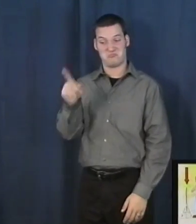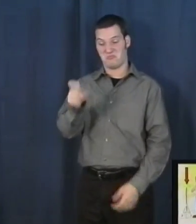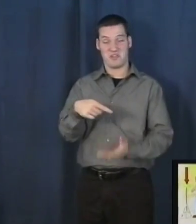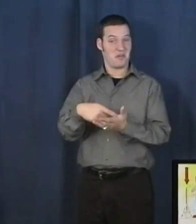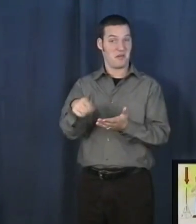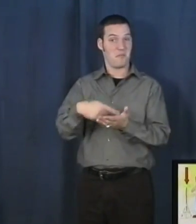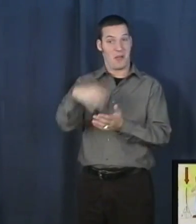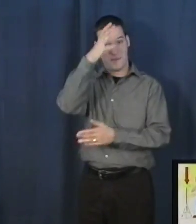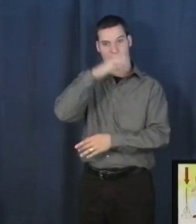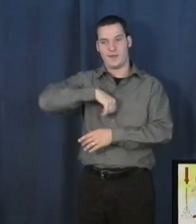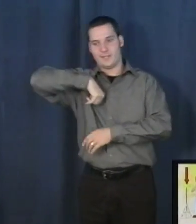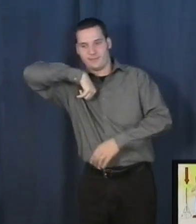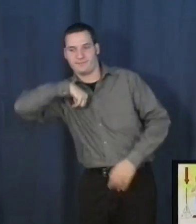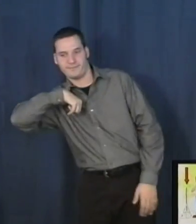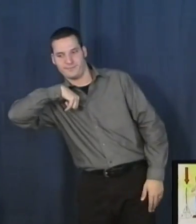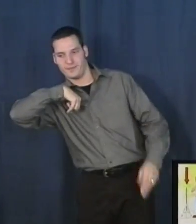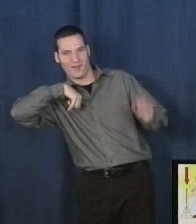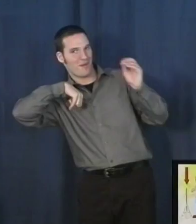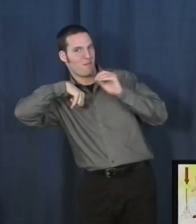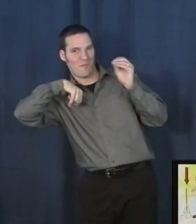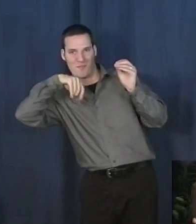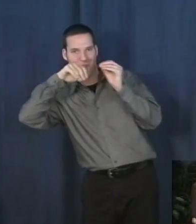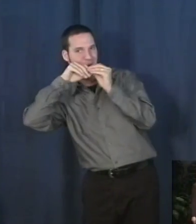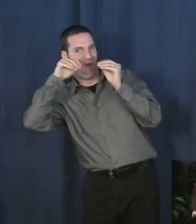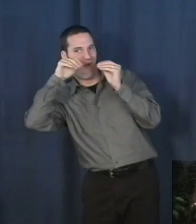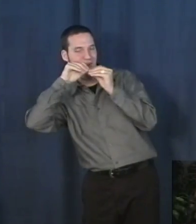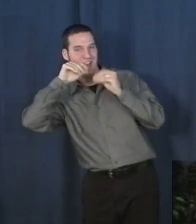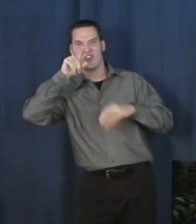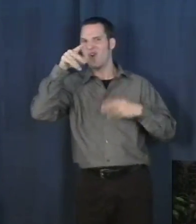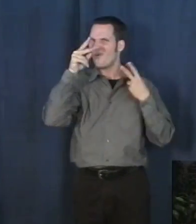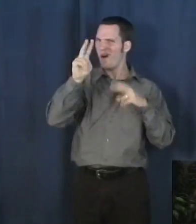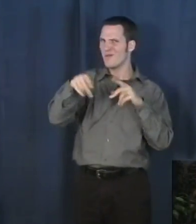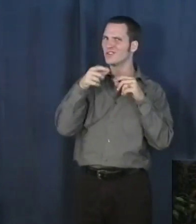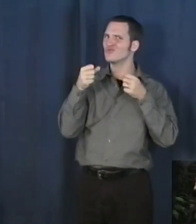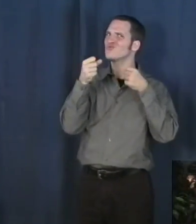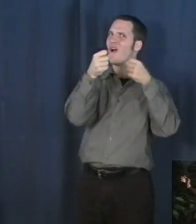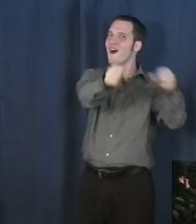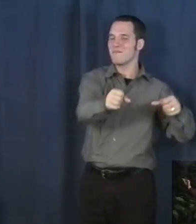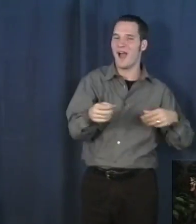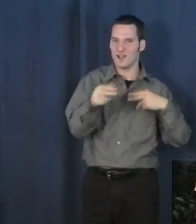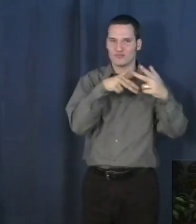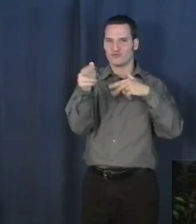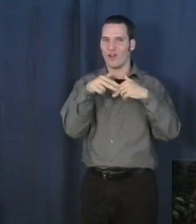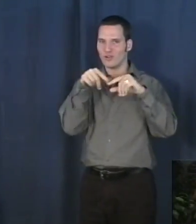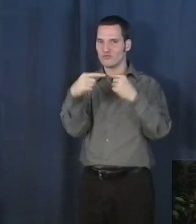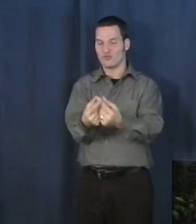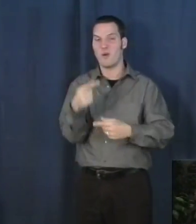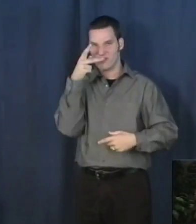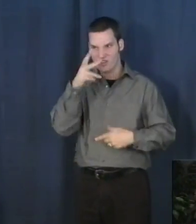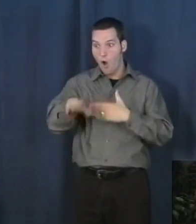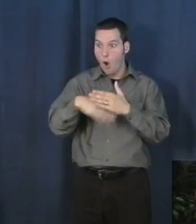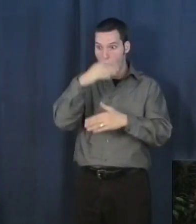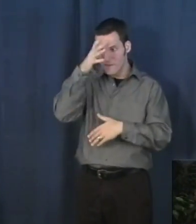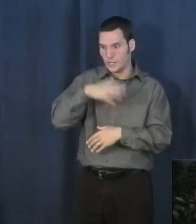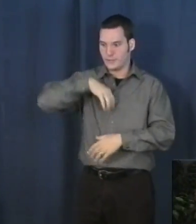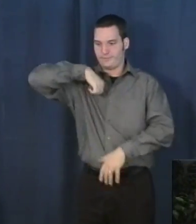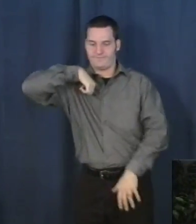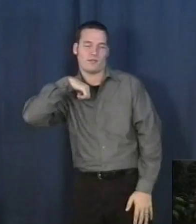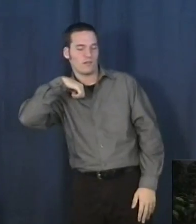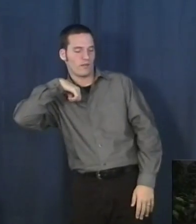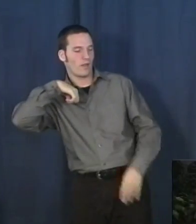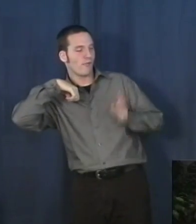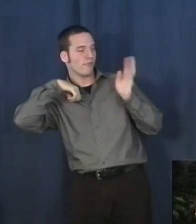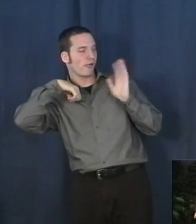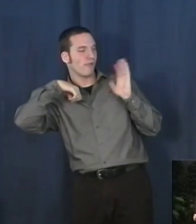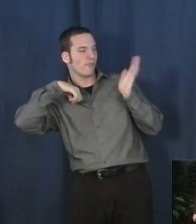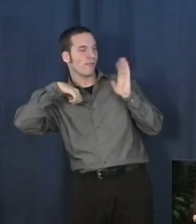You won't need to pay those guys to lean on it anymore. You just watch when you drive by a construction crew. You'll see what I'm talking about. Everyone can use one of these